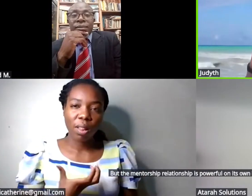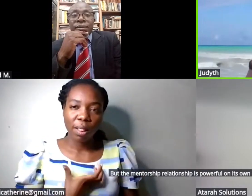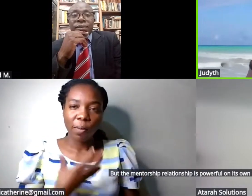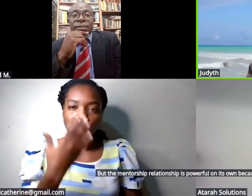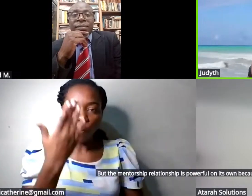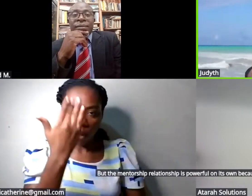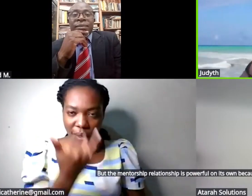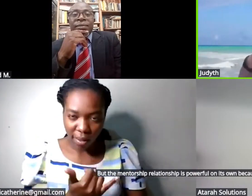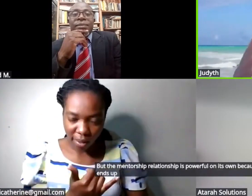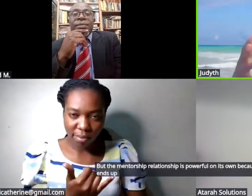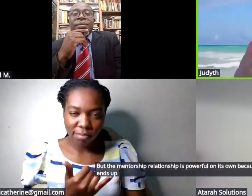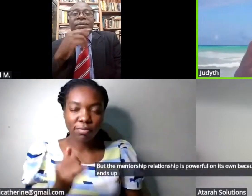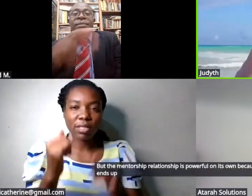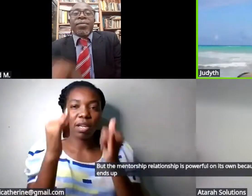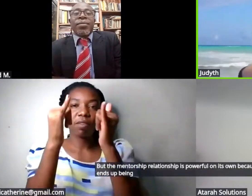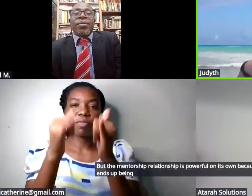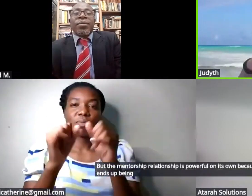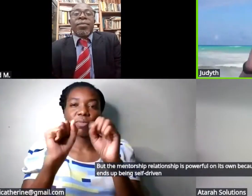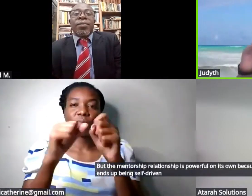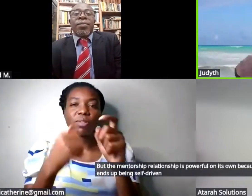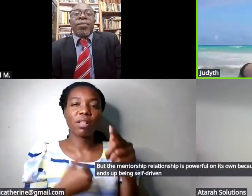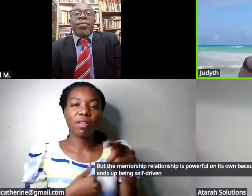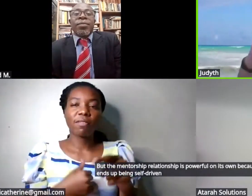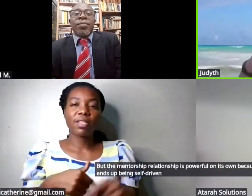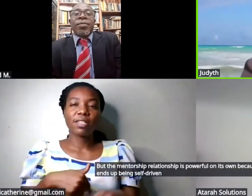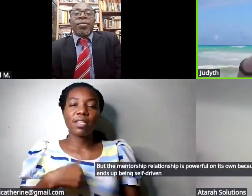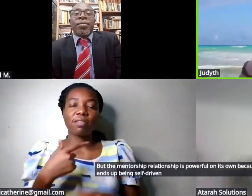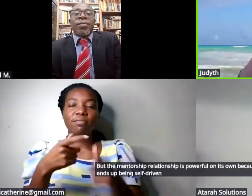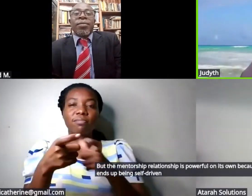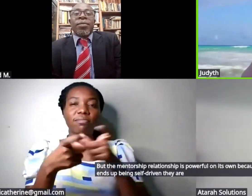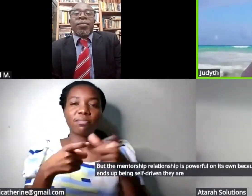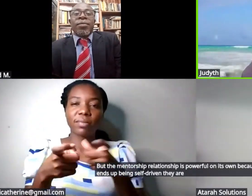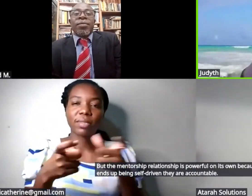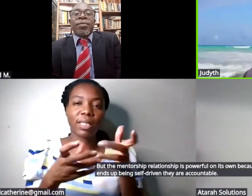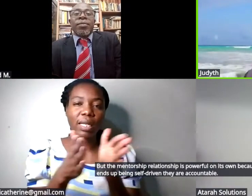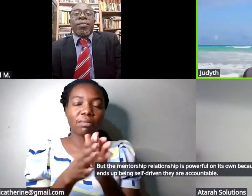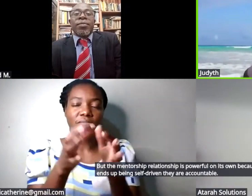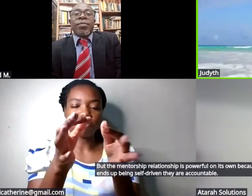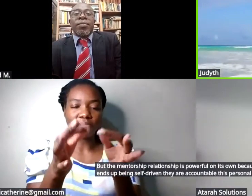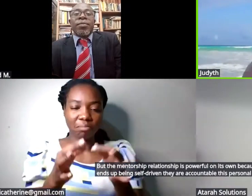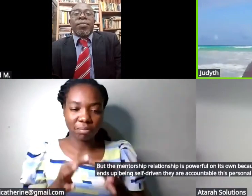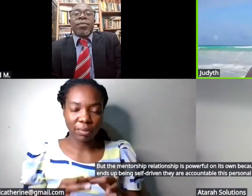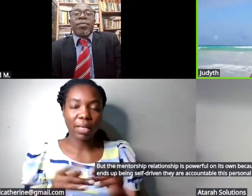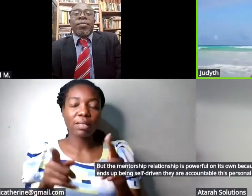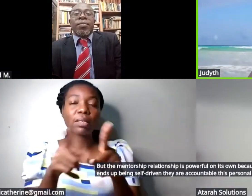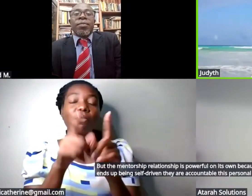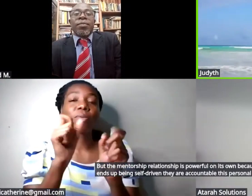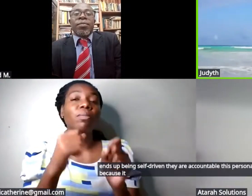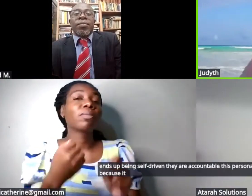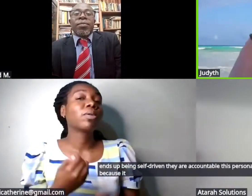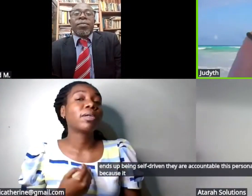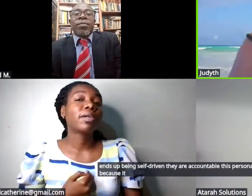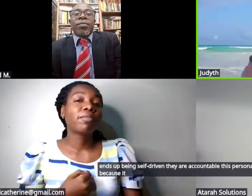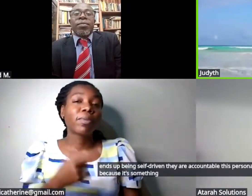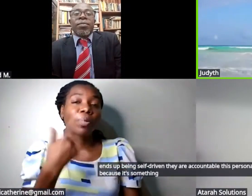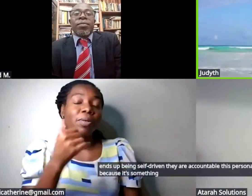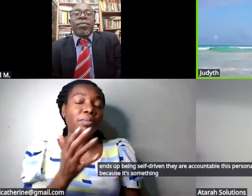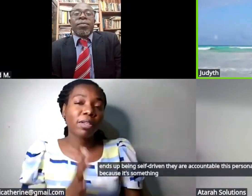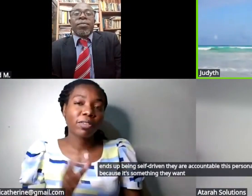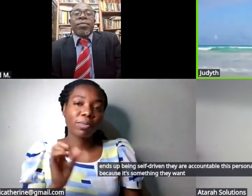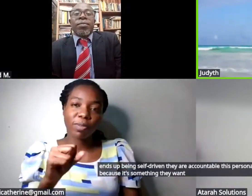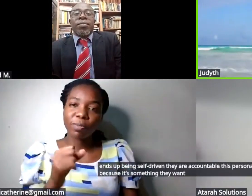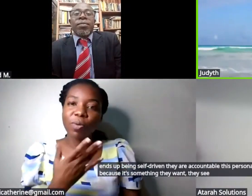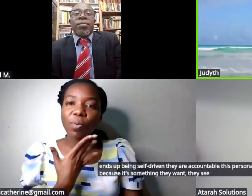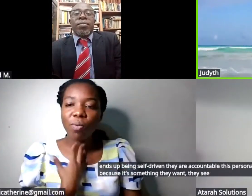up being self-driven. They are accountable. There's personal accountability because it's something they want, they see value